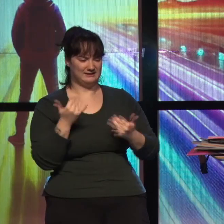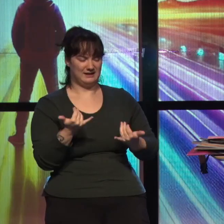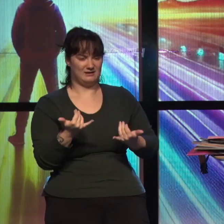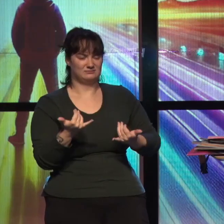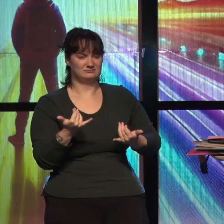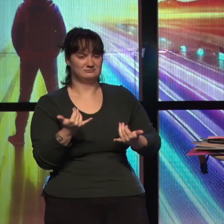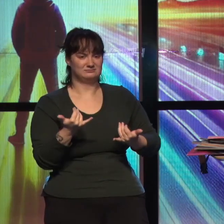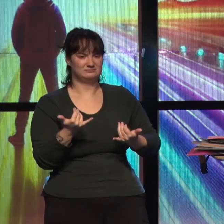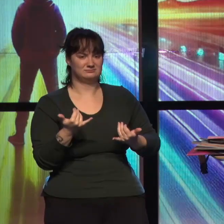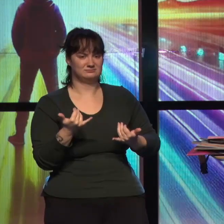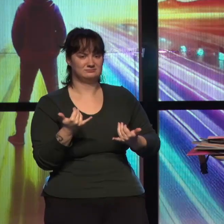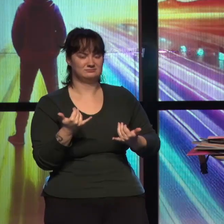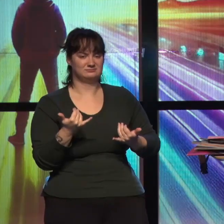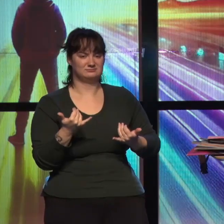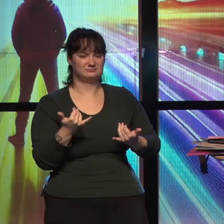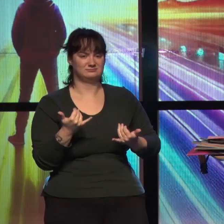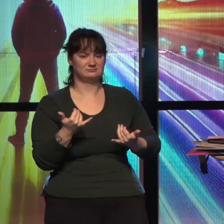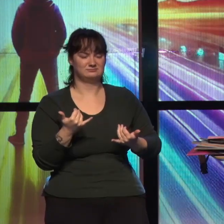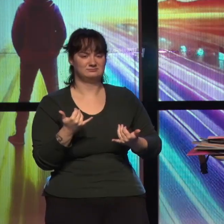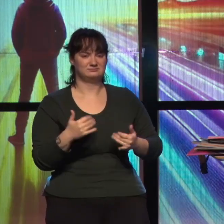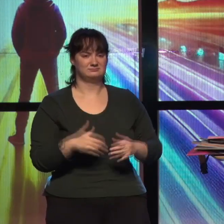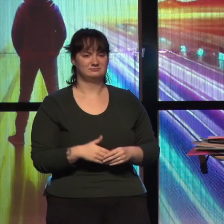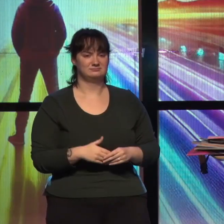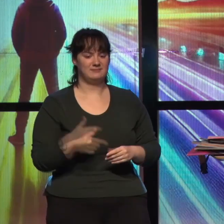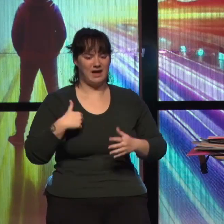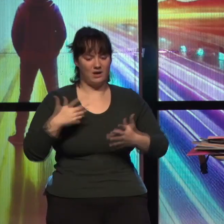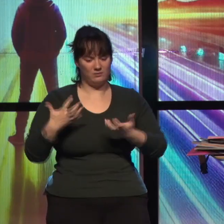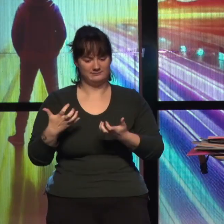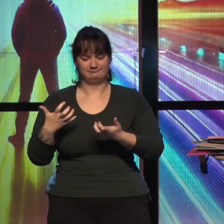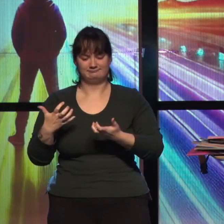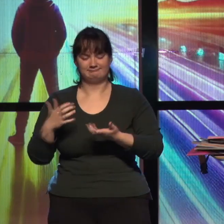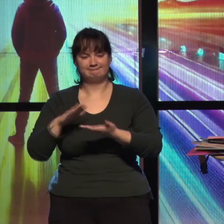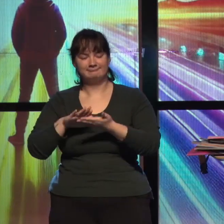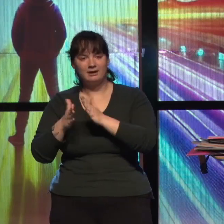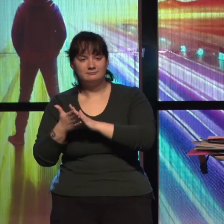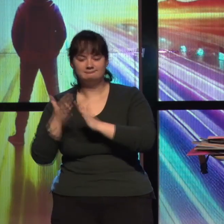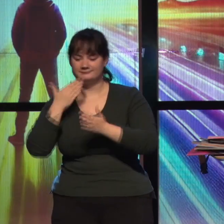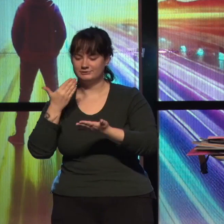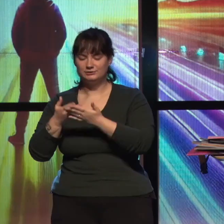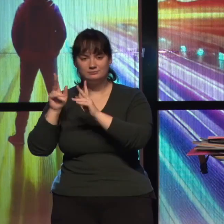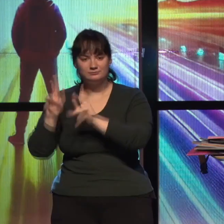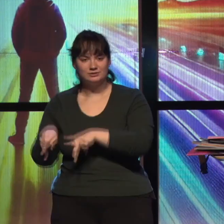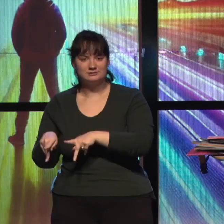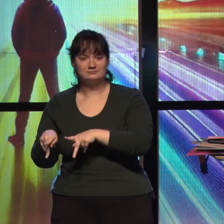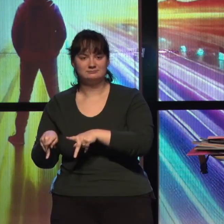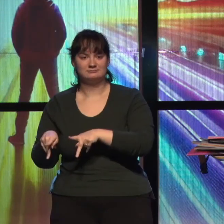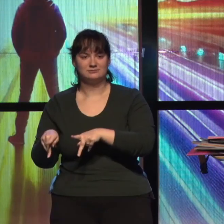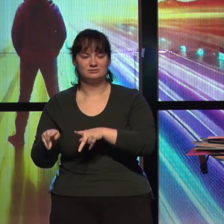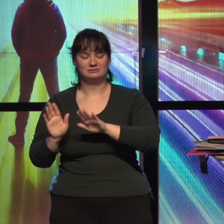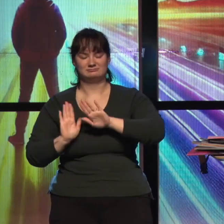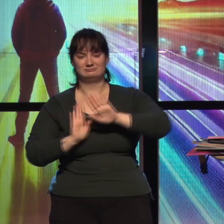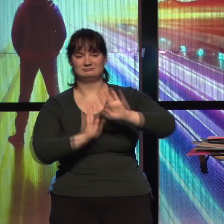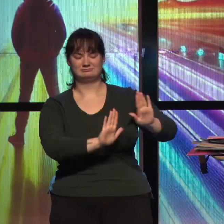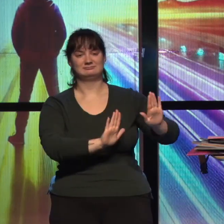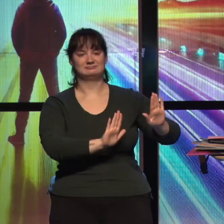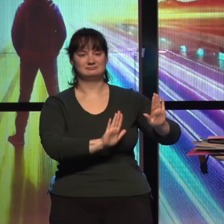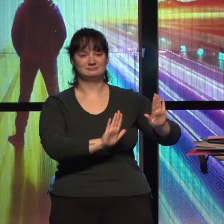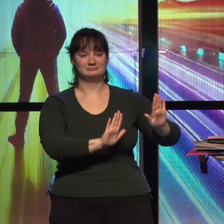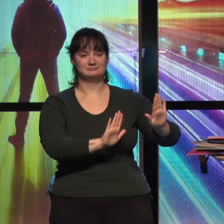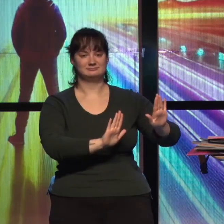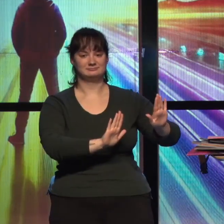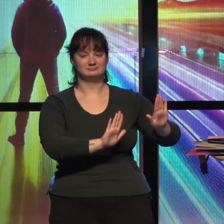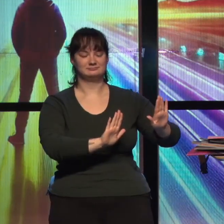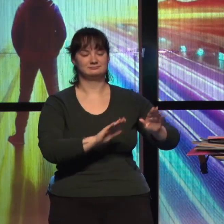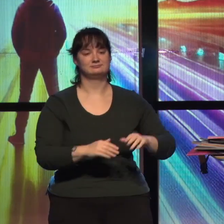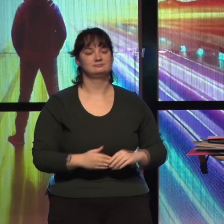Like, what you are is the exact opposite of who I am. And so she actually rejects this path that everybody